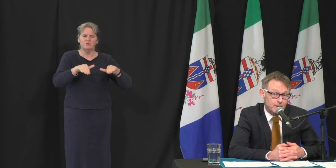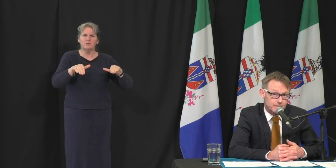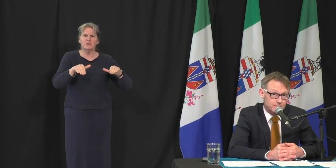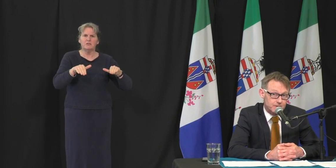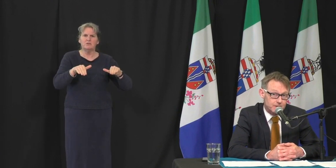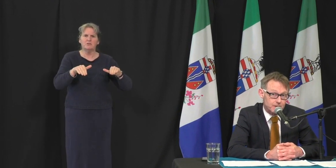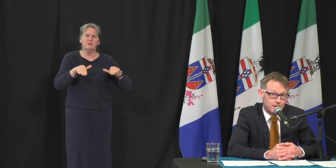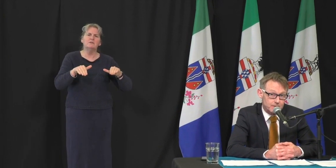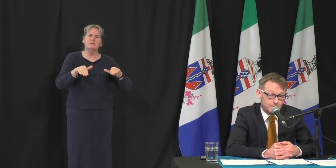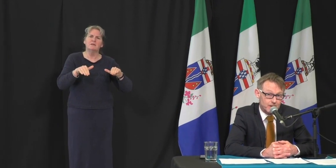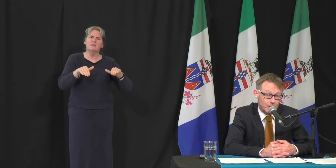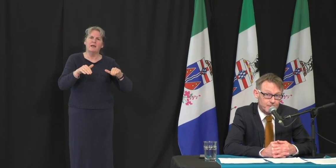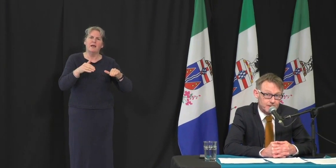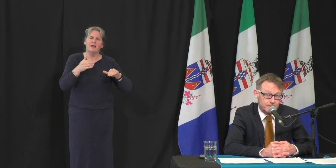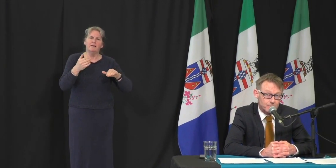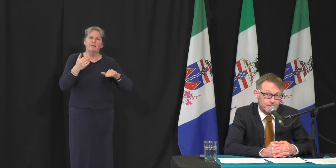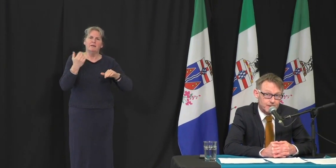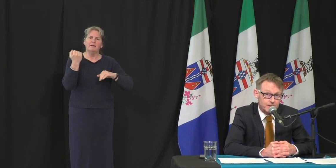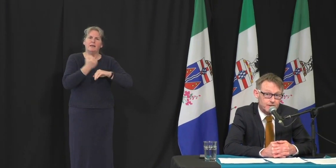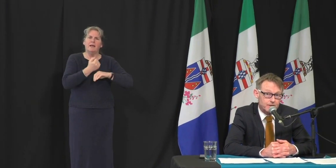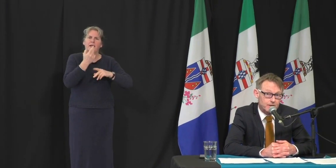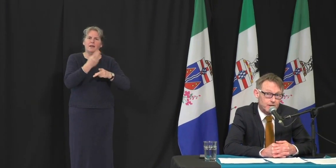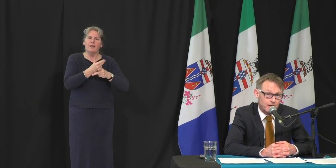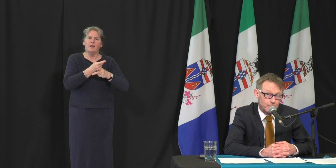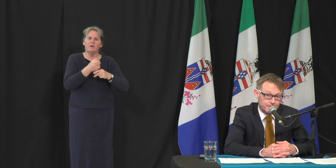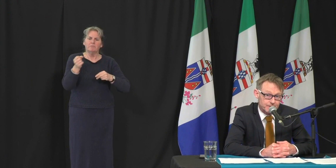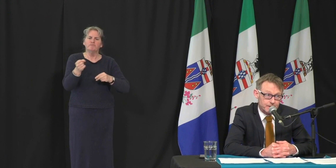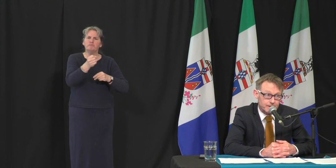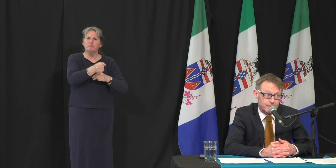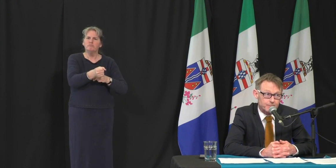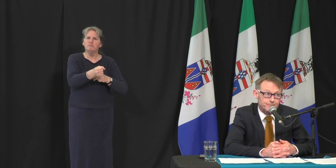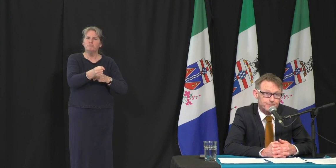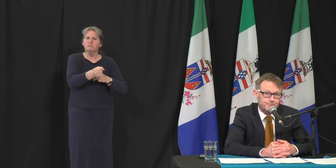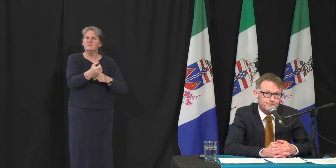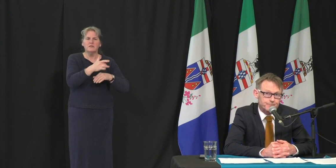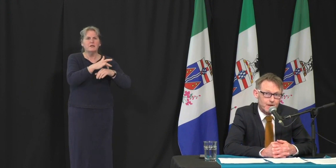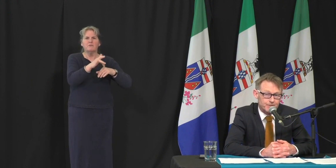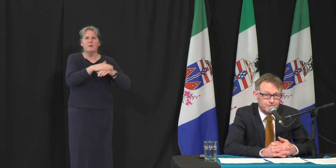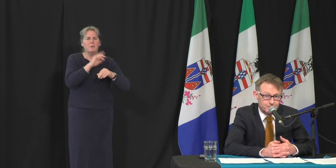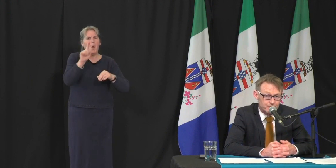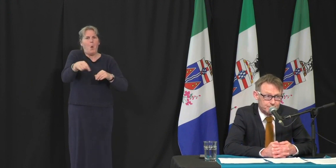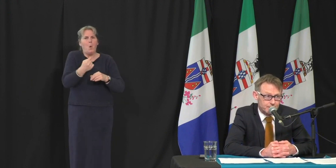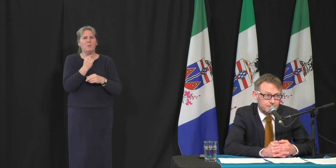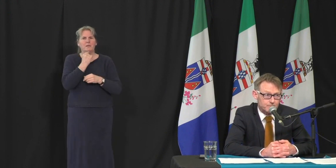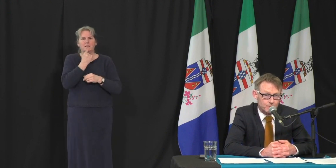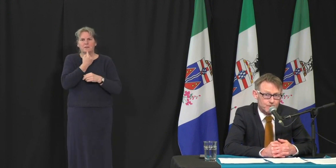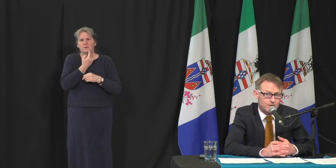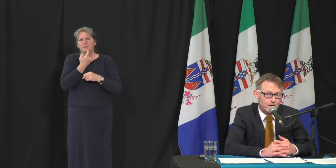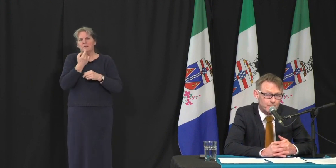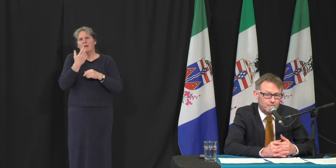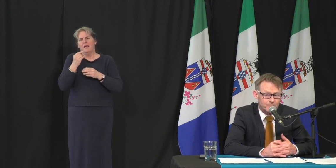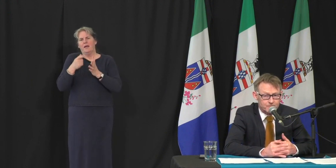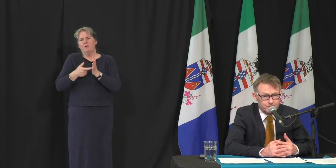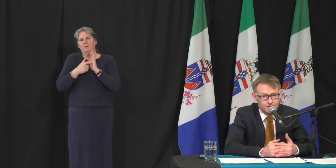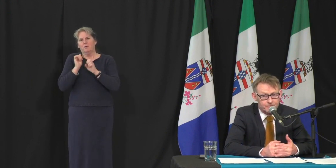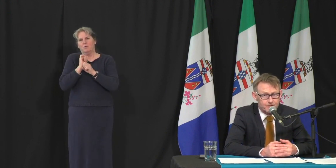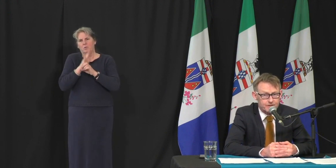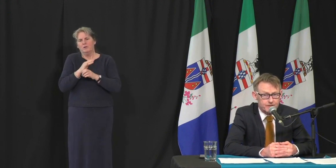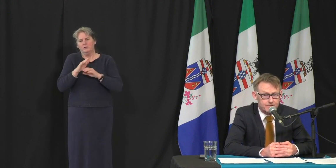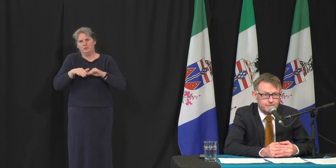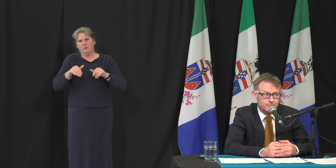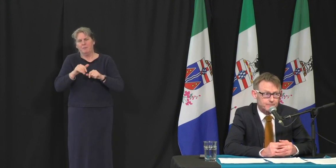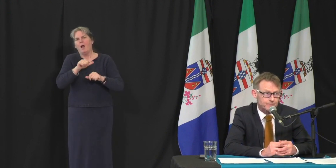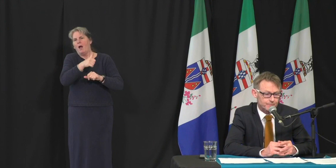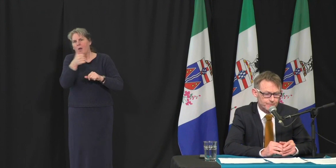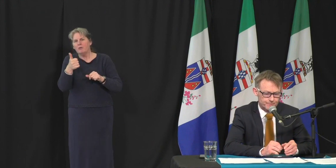need to be accommodated within daycare, and there is a process for